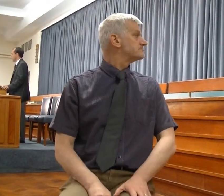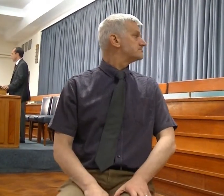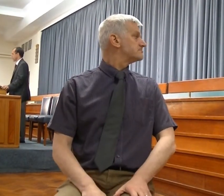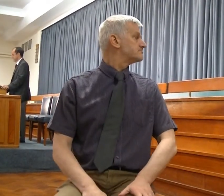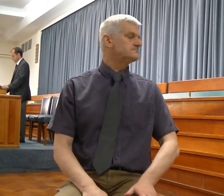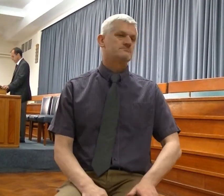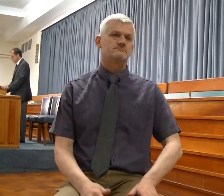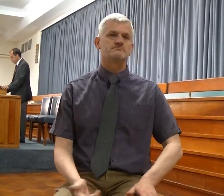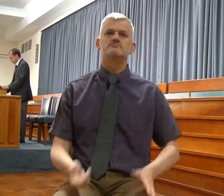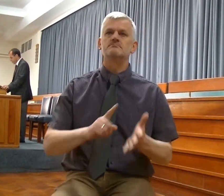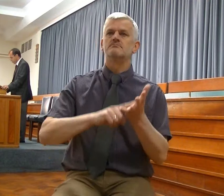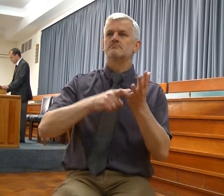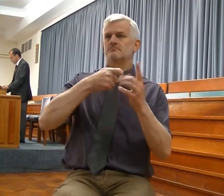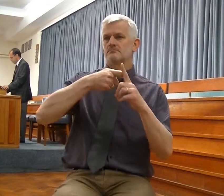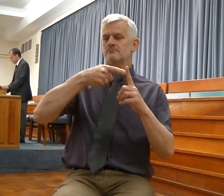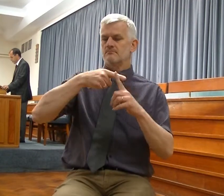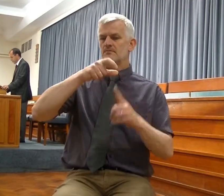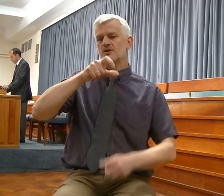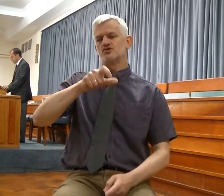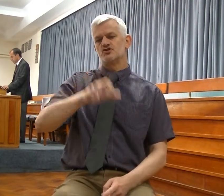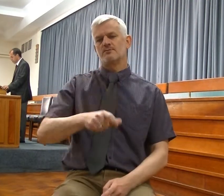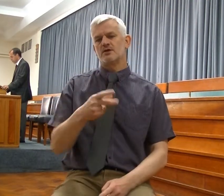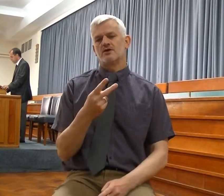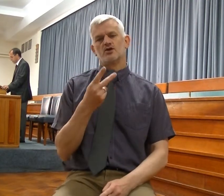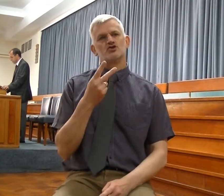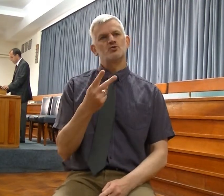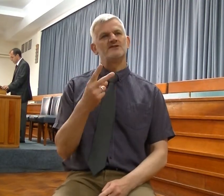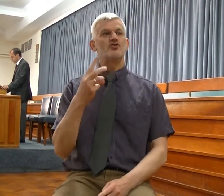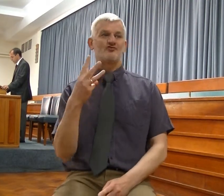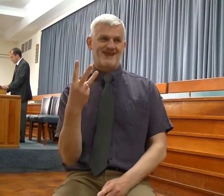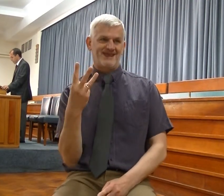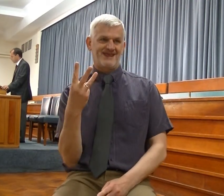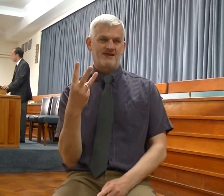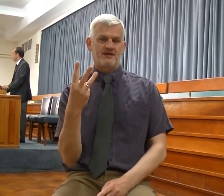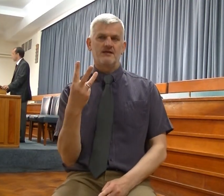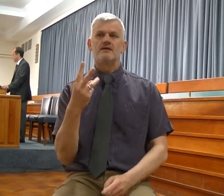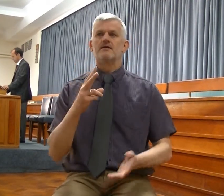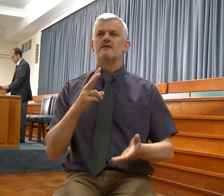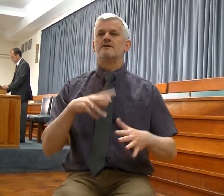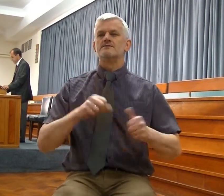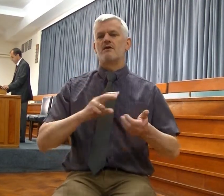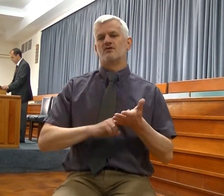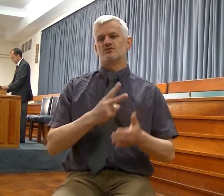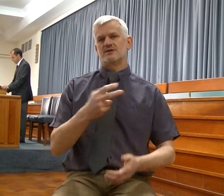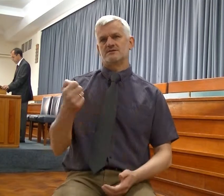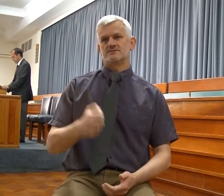6. Luke, the Gospel of Luke, chapter 23, reading from verse 26.